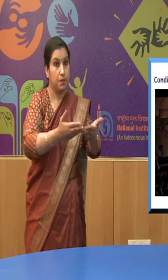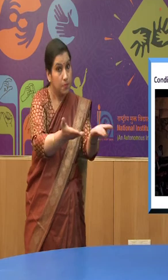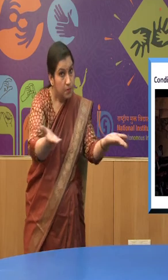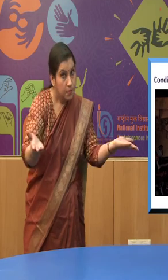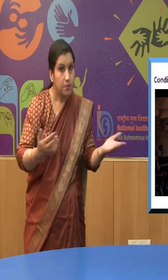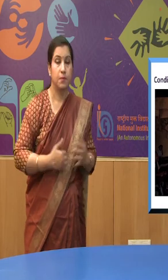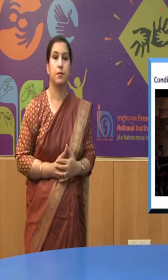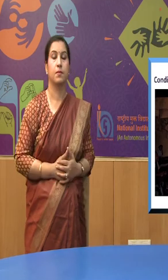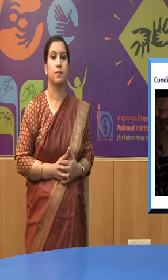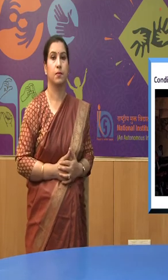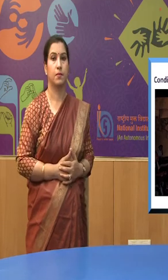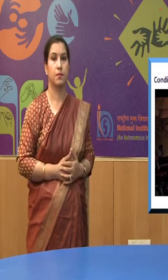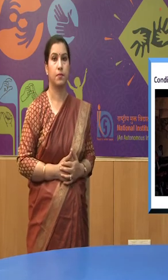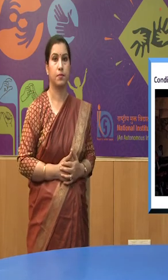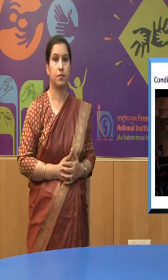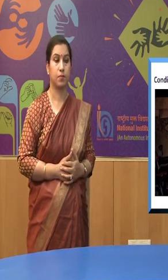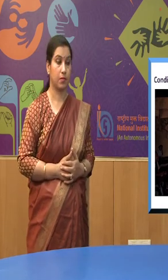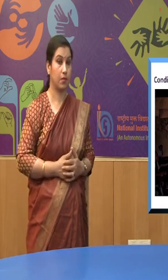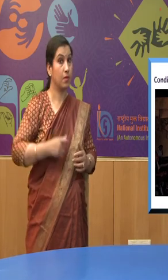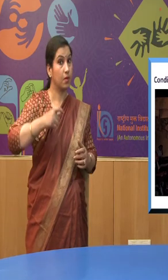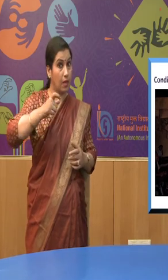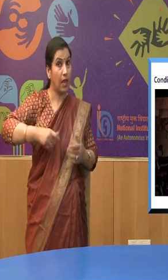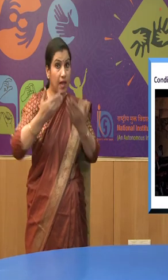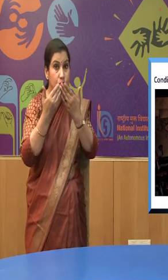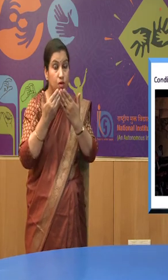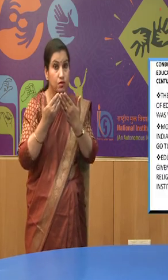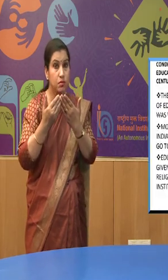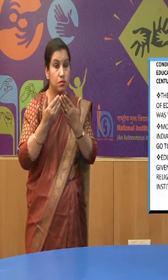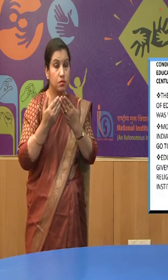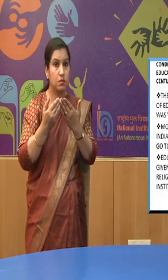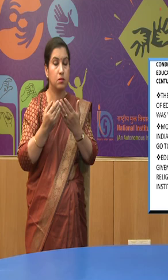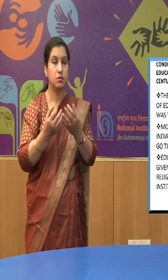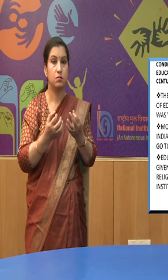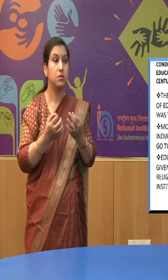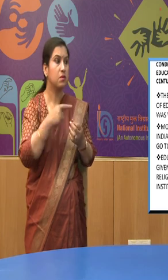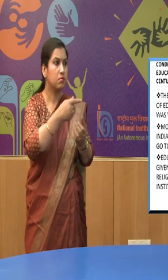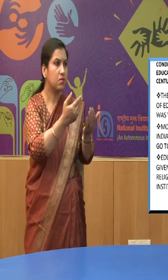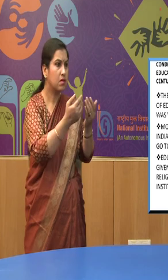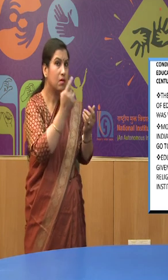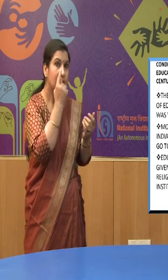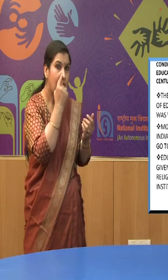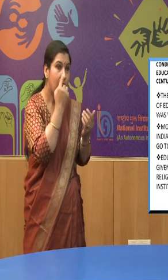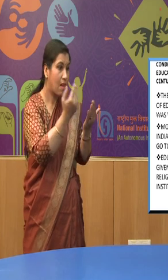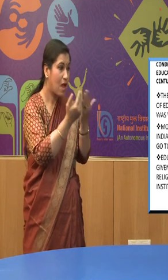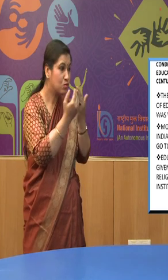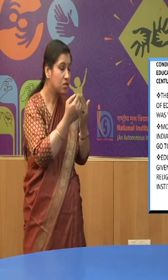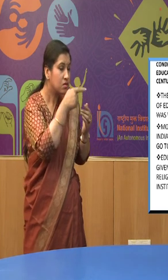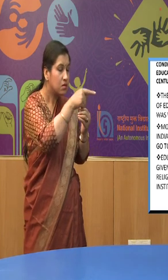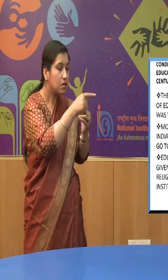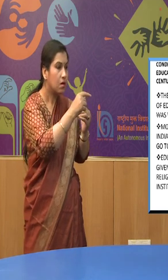Learners, the condition of education, especially girls' education, was equally bad in